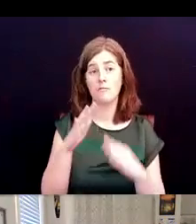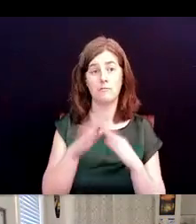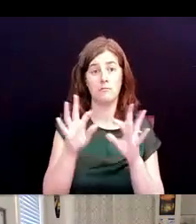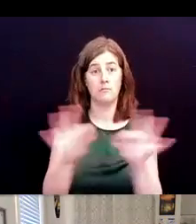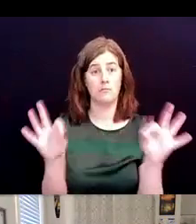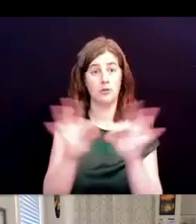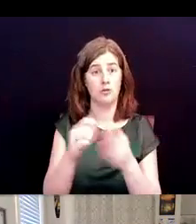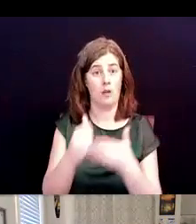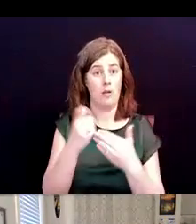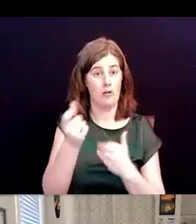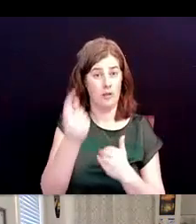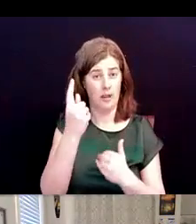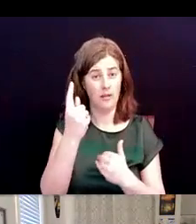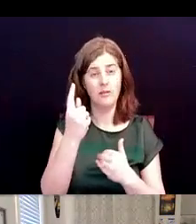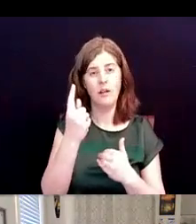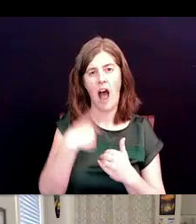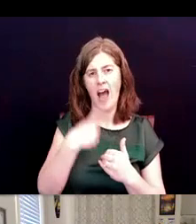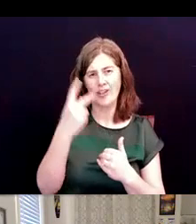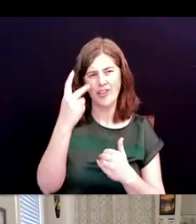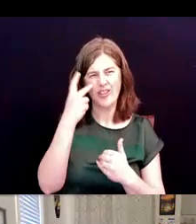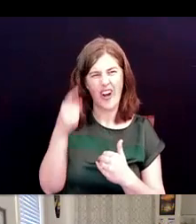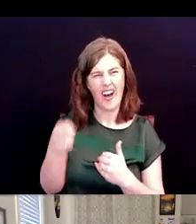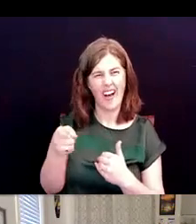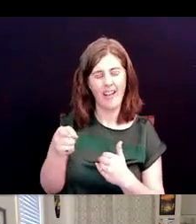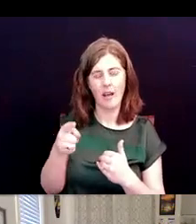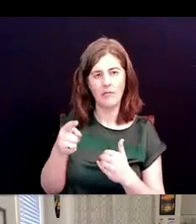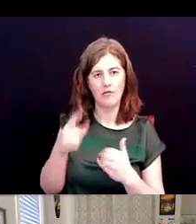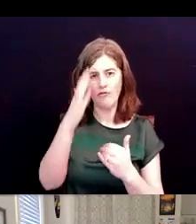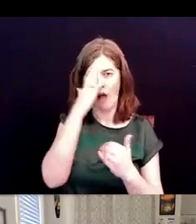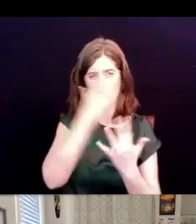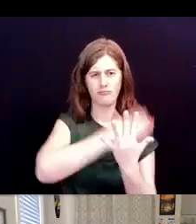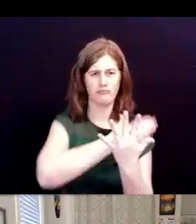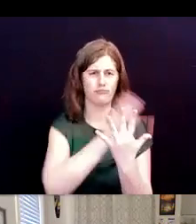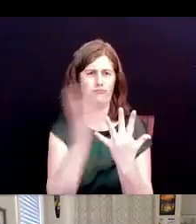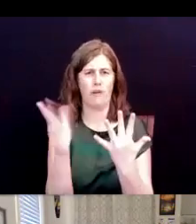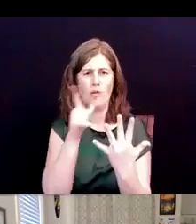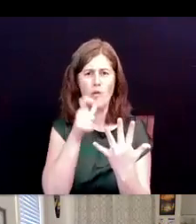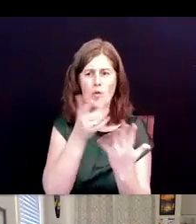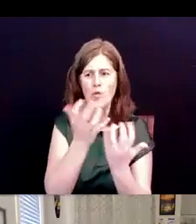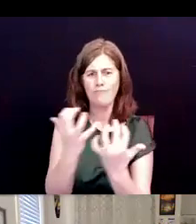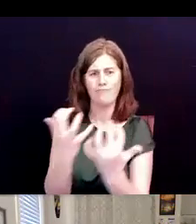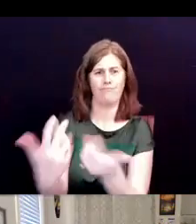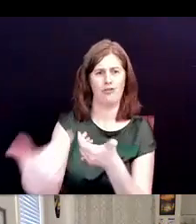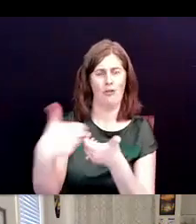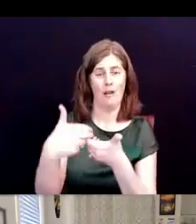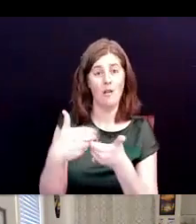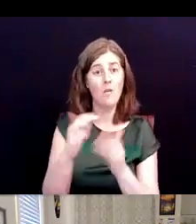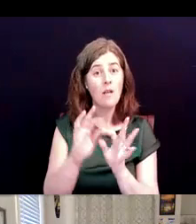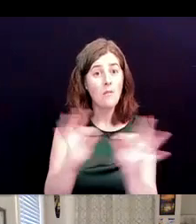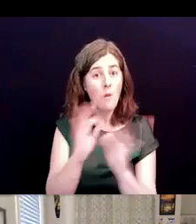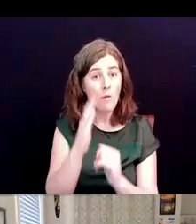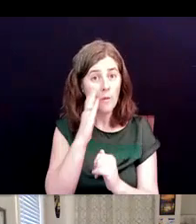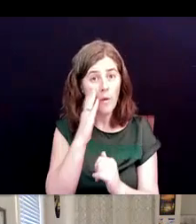sure many of you here today, and I saw that great breadth of knowledge that we have among our listeners, it's important to know that we